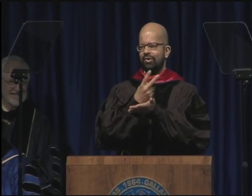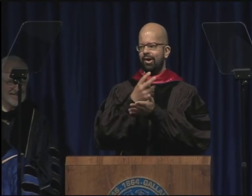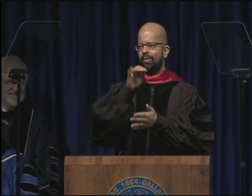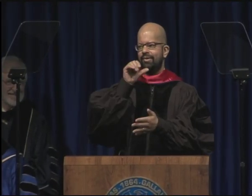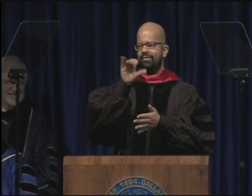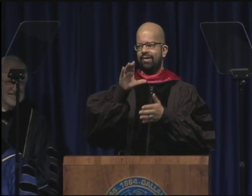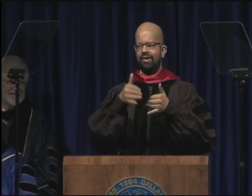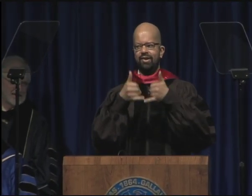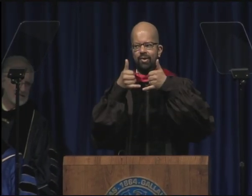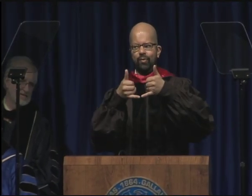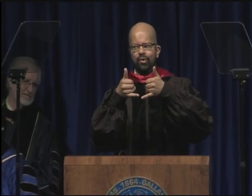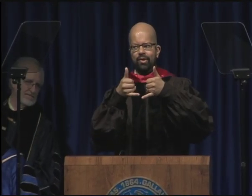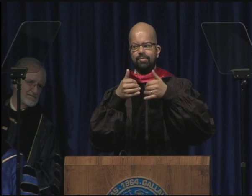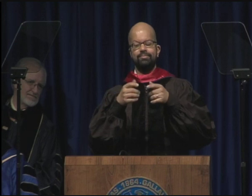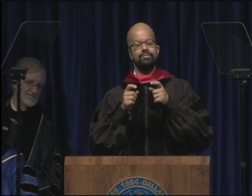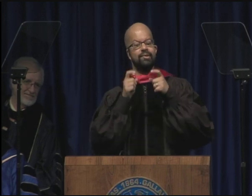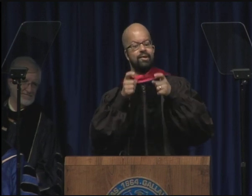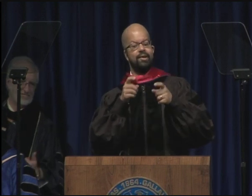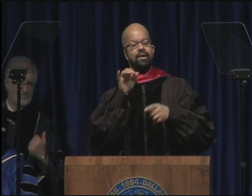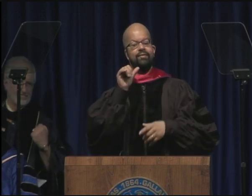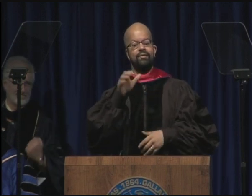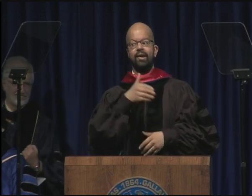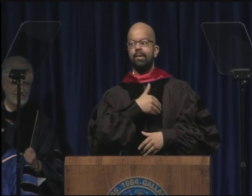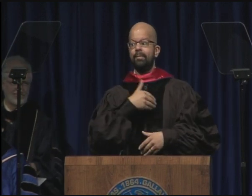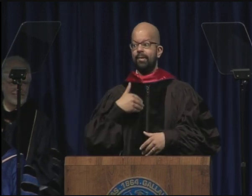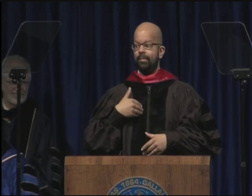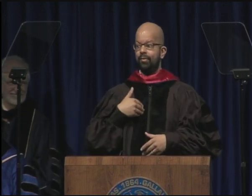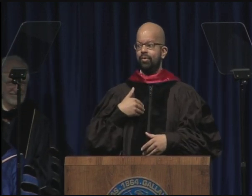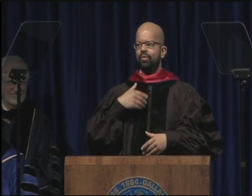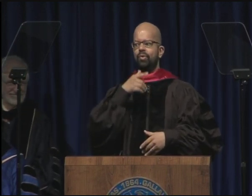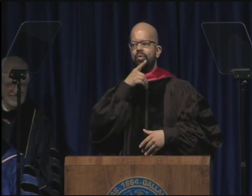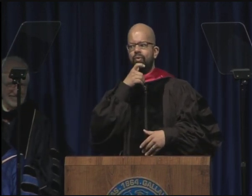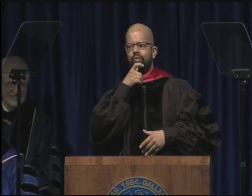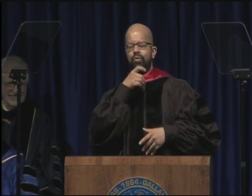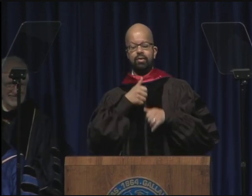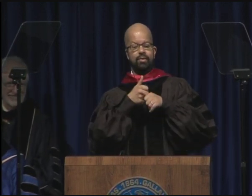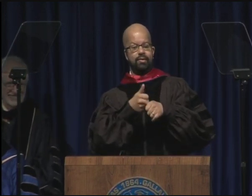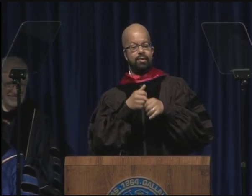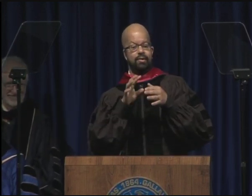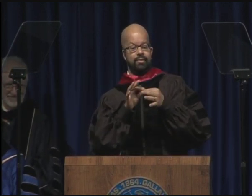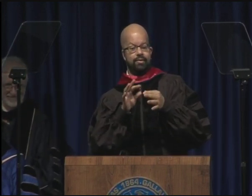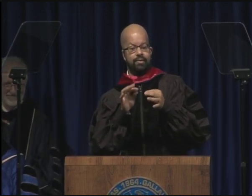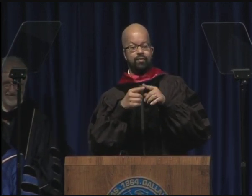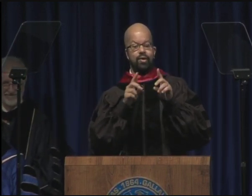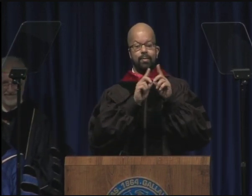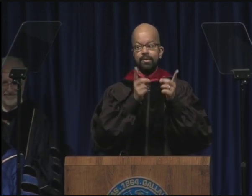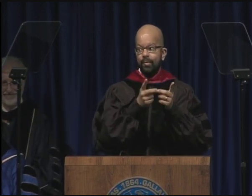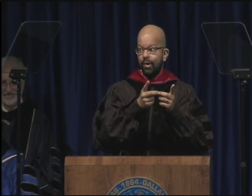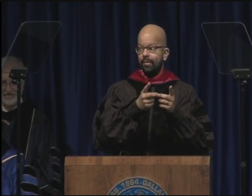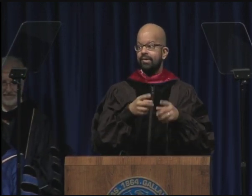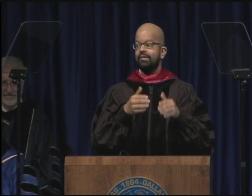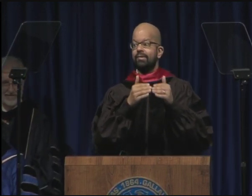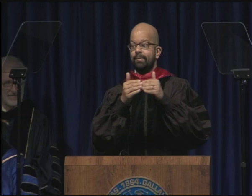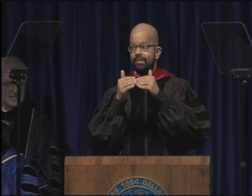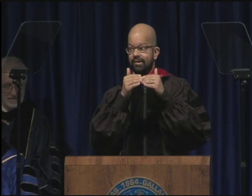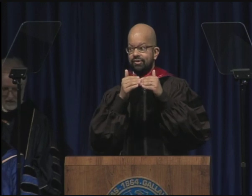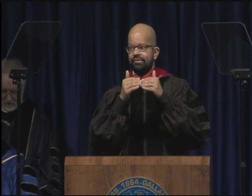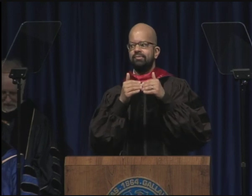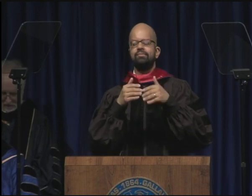The next award is the Outstanding Graduate Faculty Member Award. This award is presented to a faculty